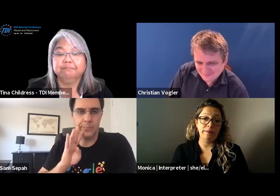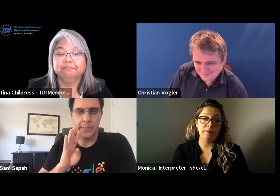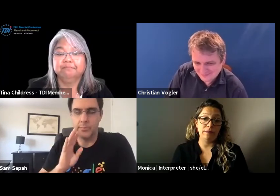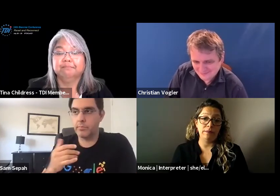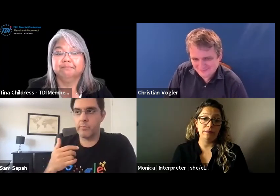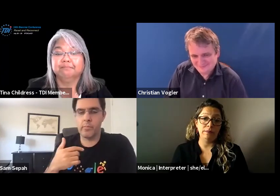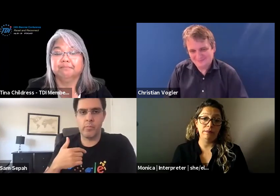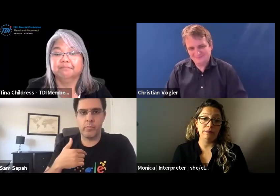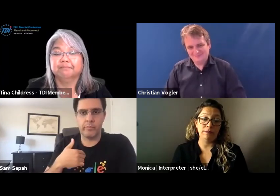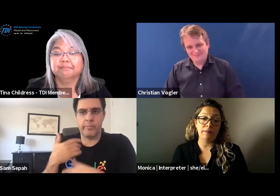Sam here.